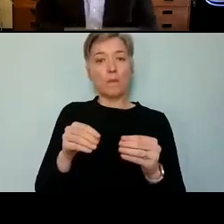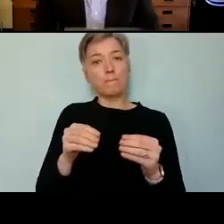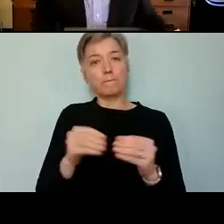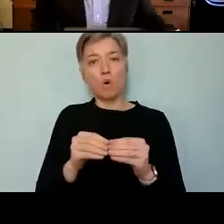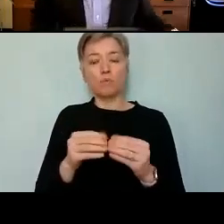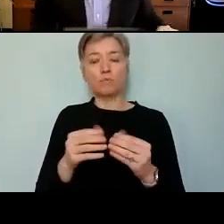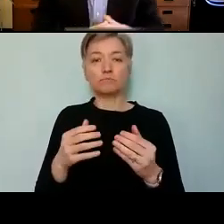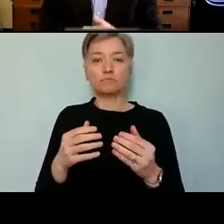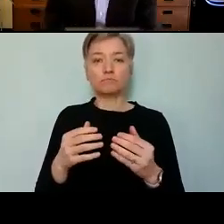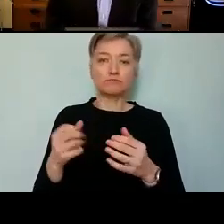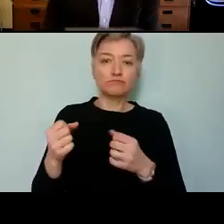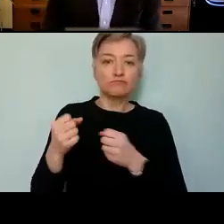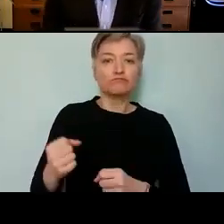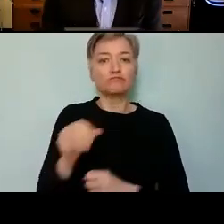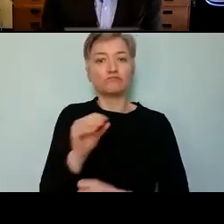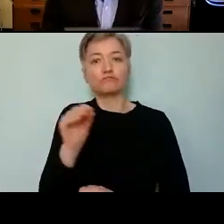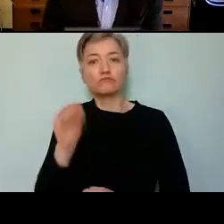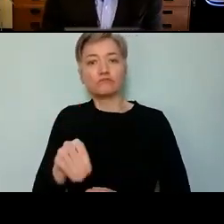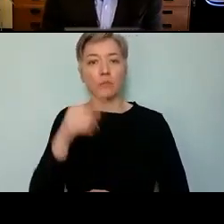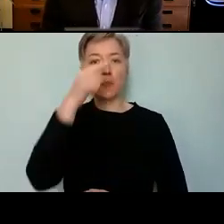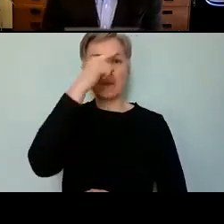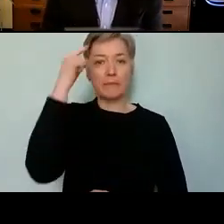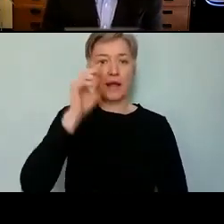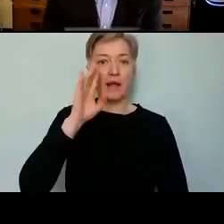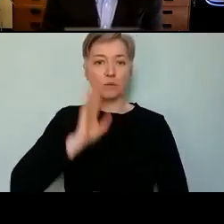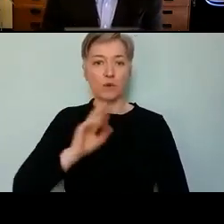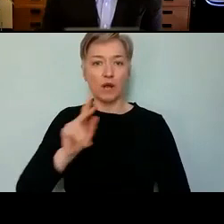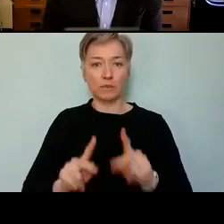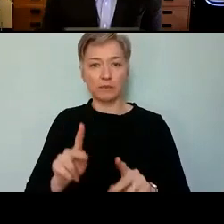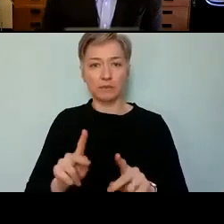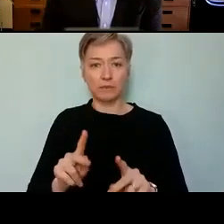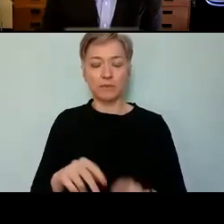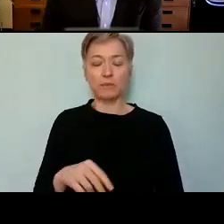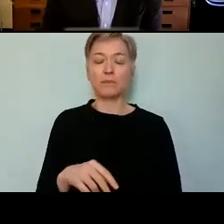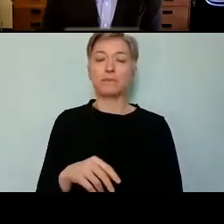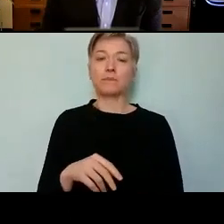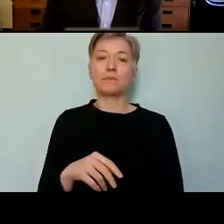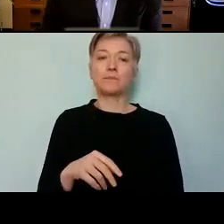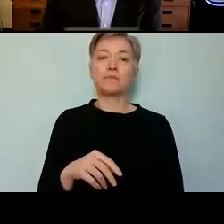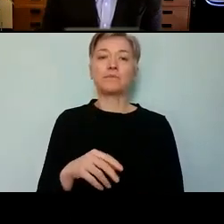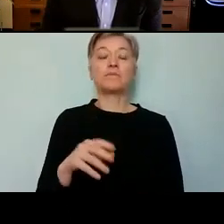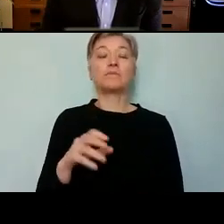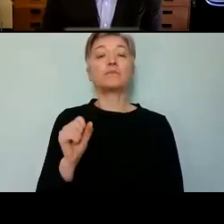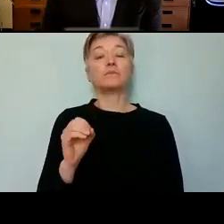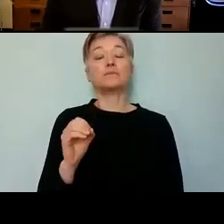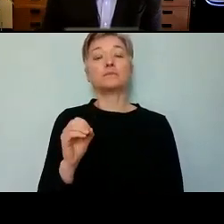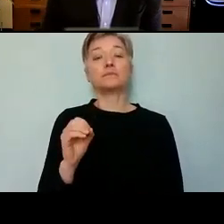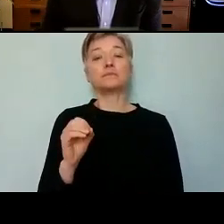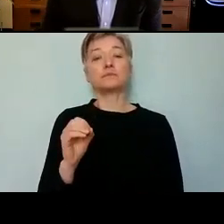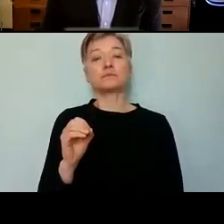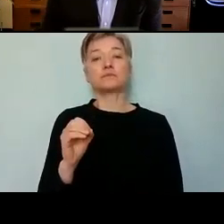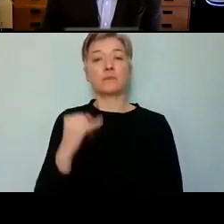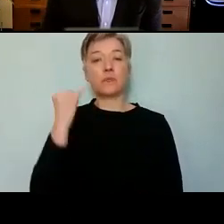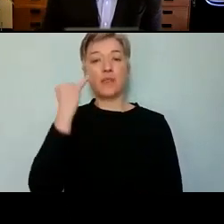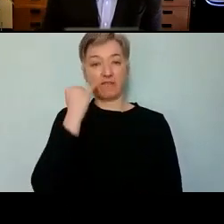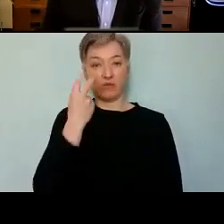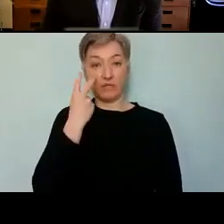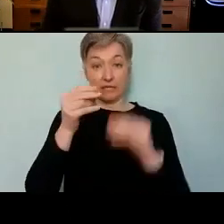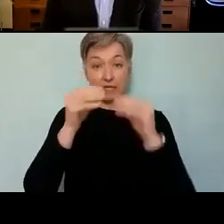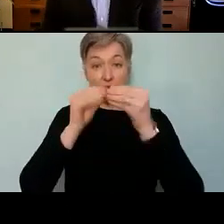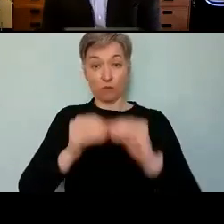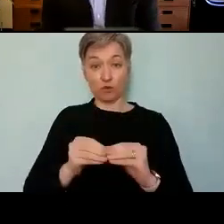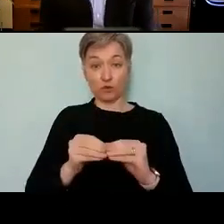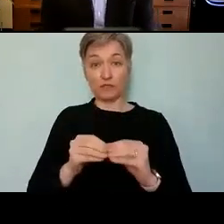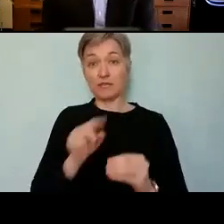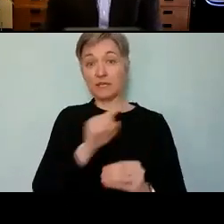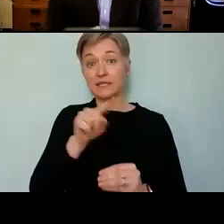in proportion in terms of Black and brown individuals. And when you look at it in numeric terms, when you look at the zip